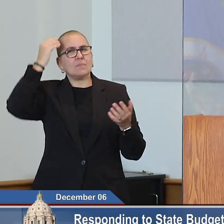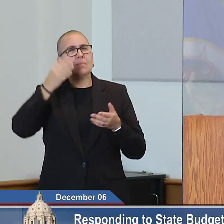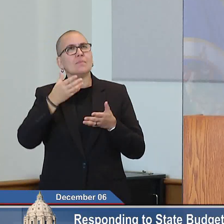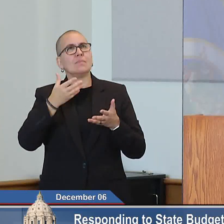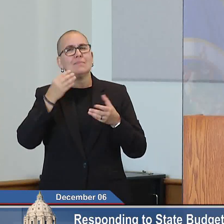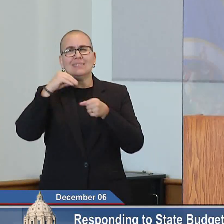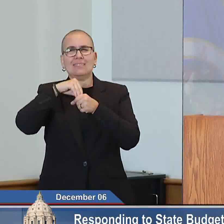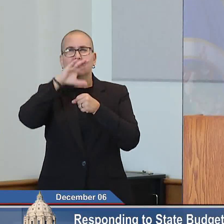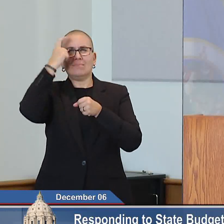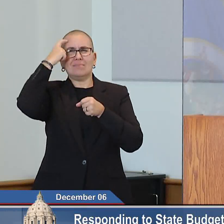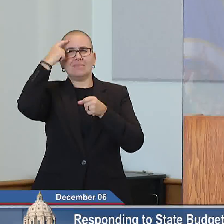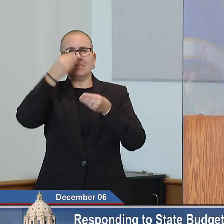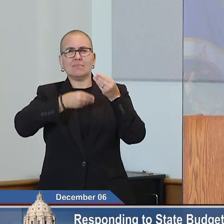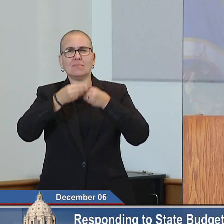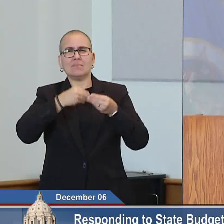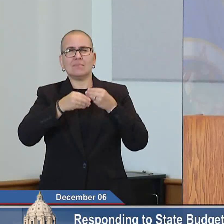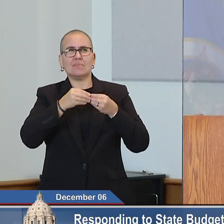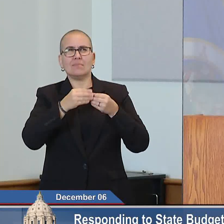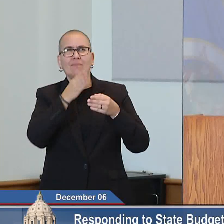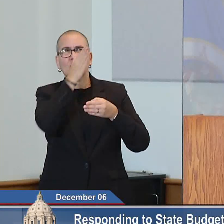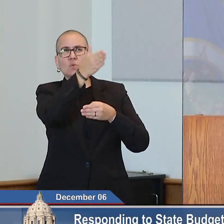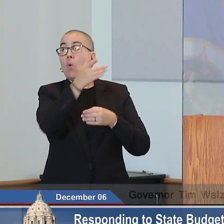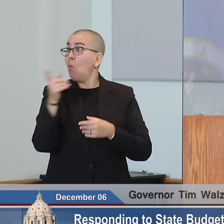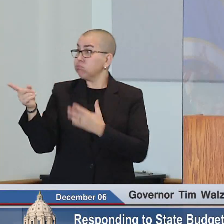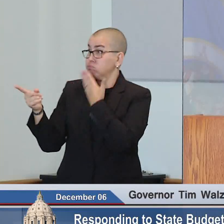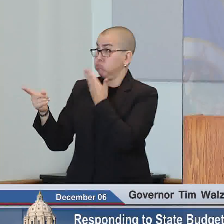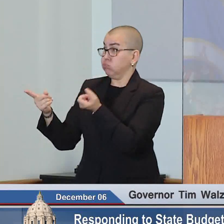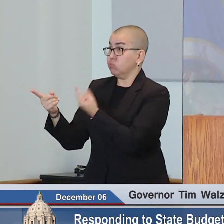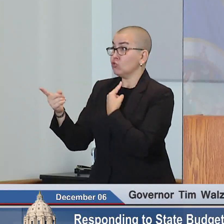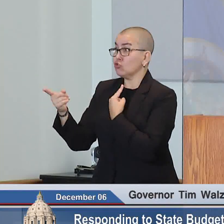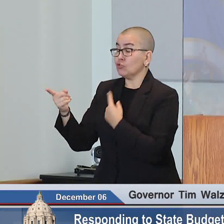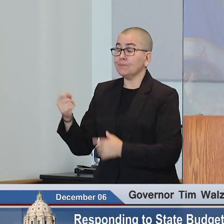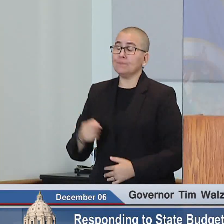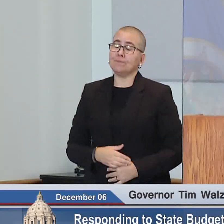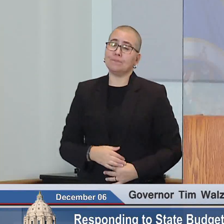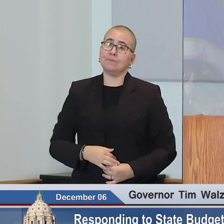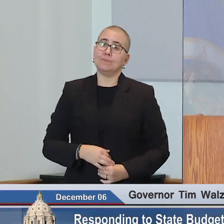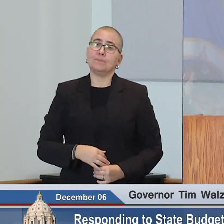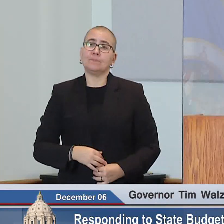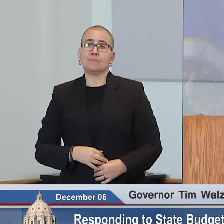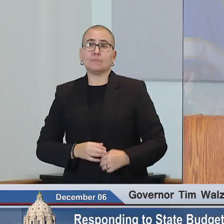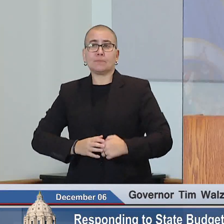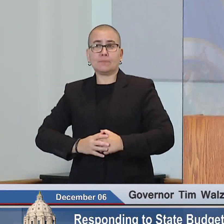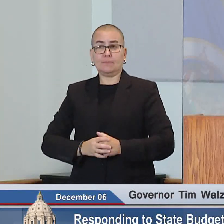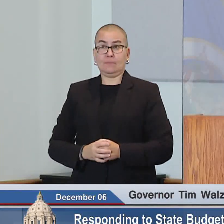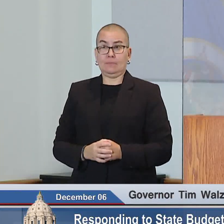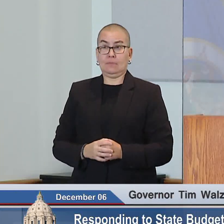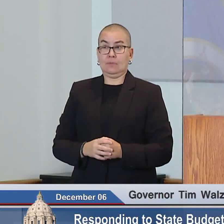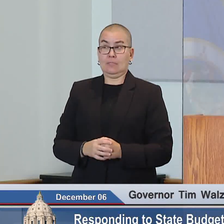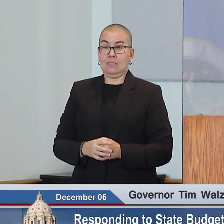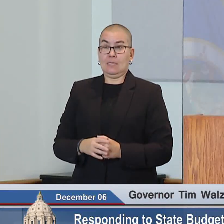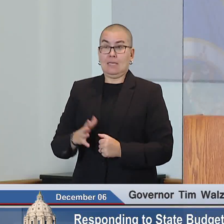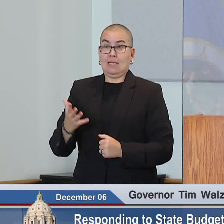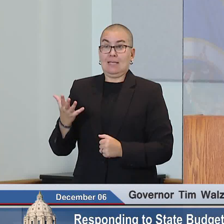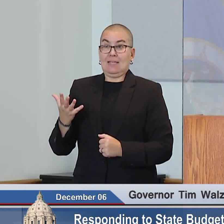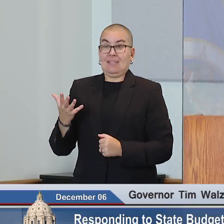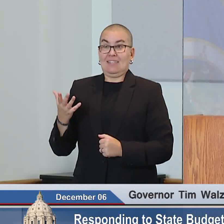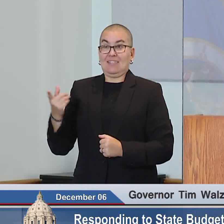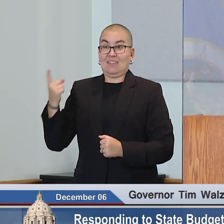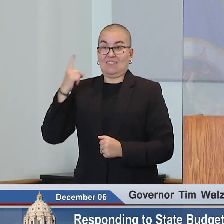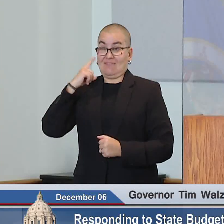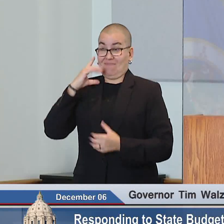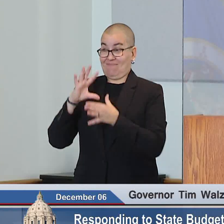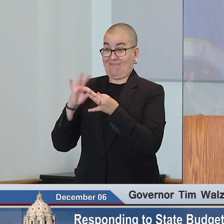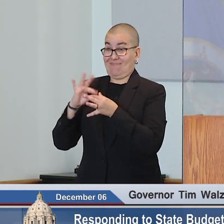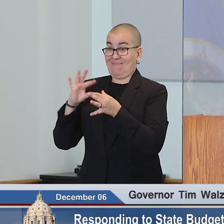a good question. And I think what that did was it left the uncertainty. remember, you heard Commissioner Showalter talk about this. We